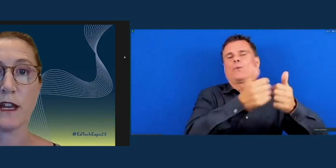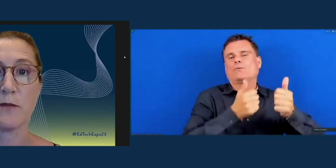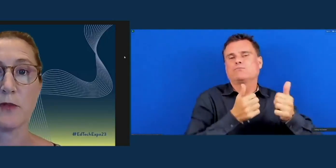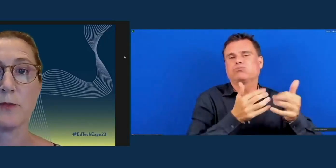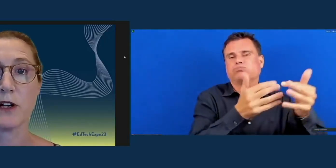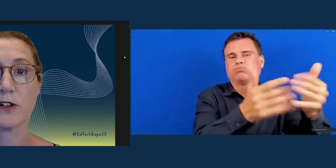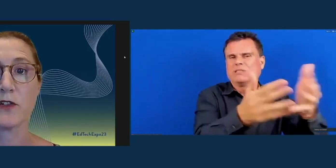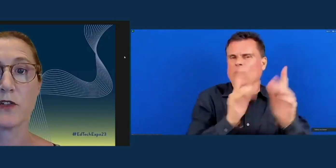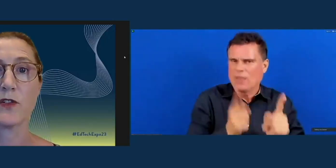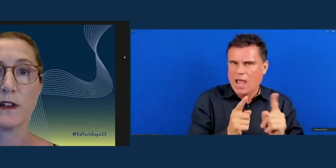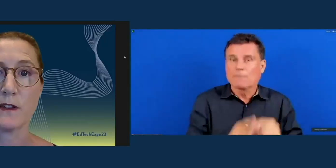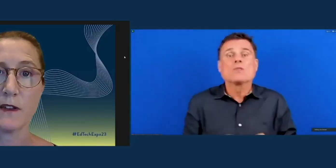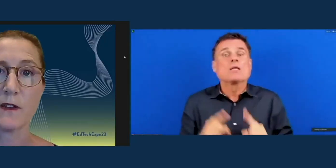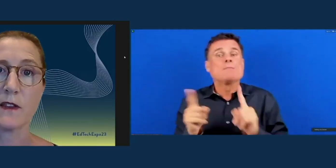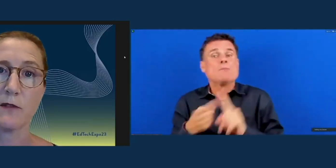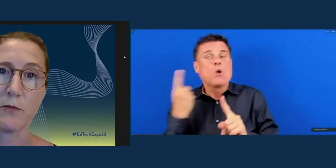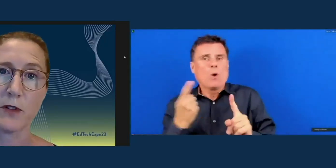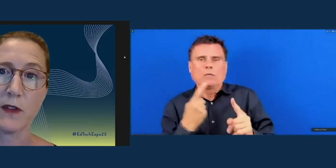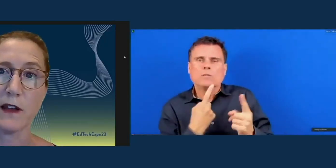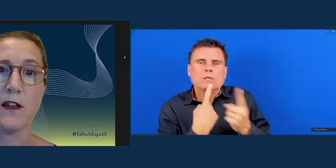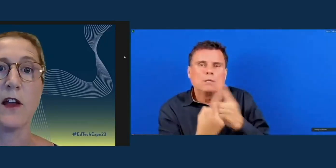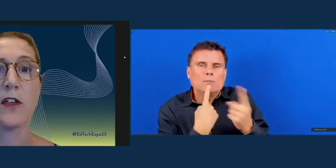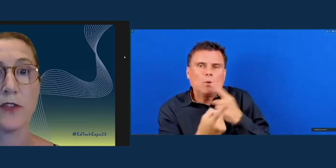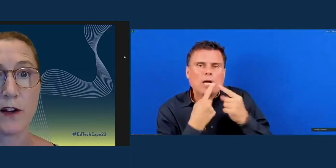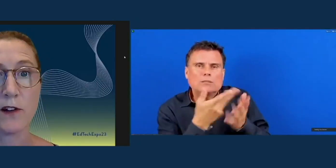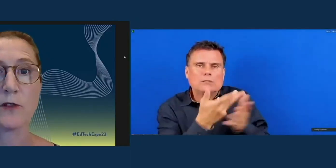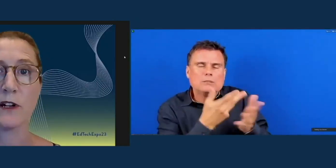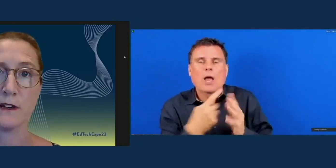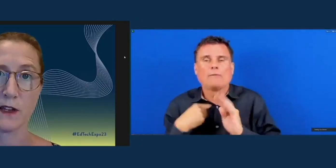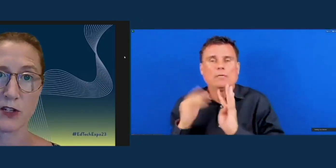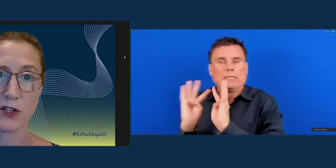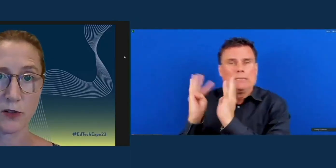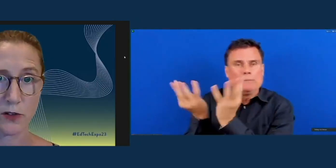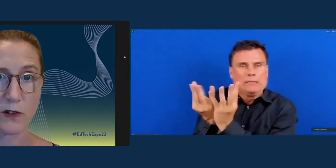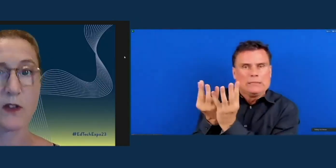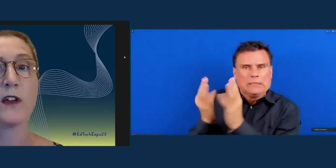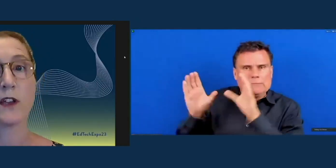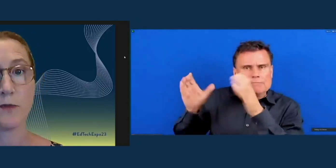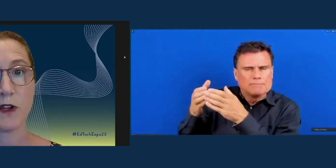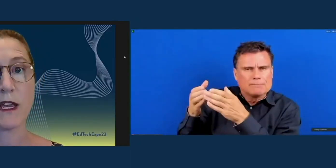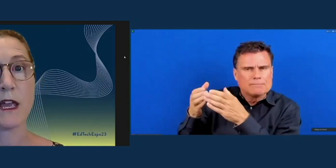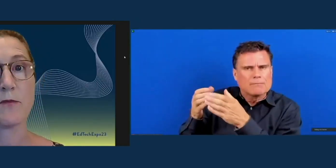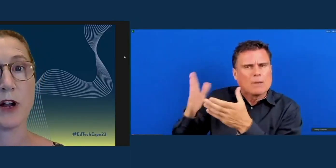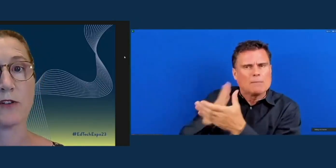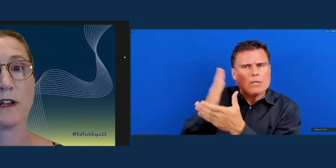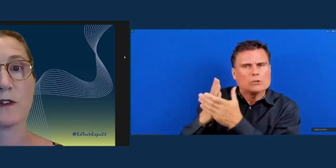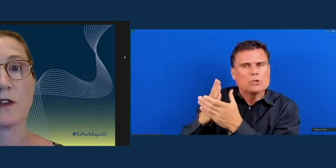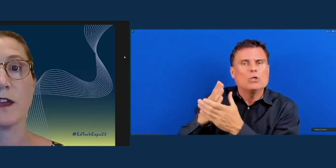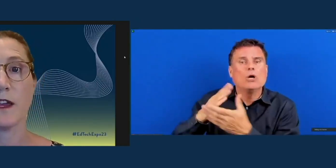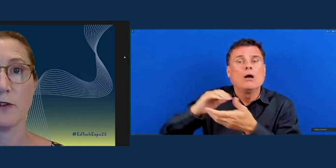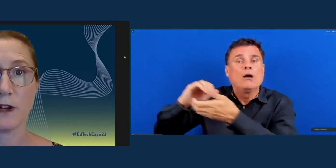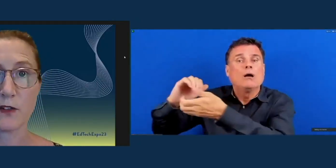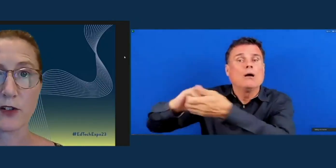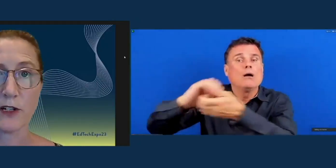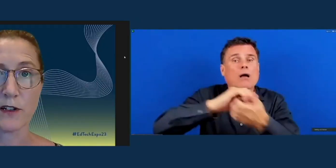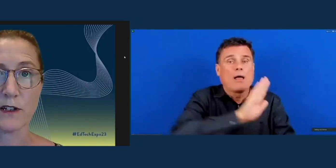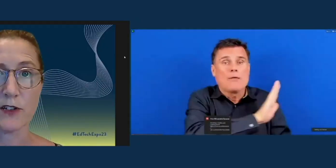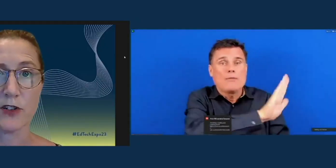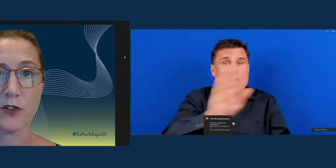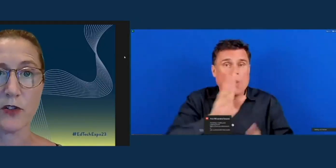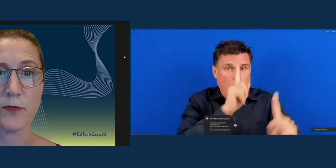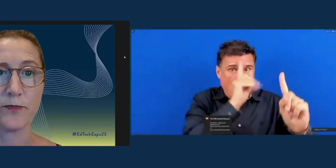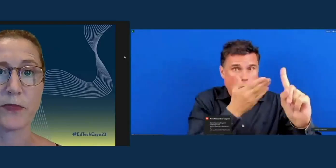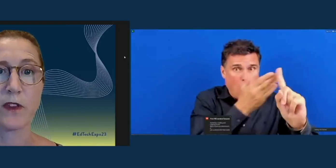structure to enable partners to consistently represent their organizational goals, communicate progress, and raise